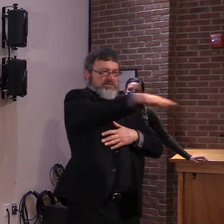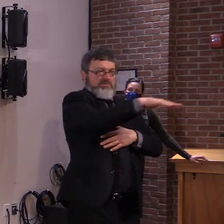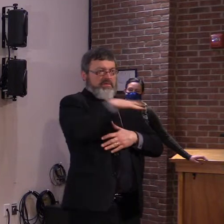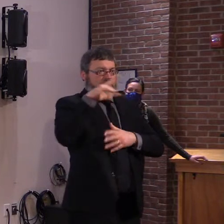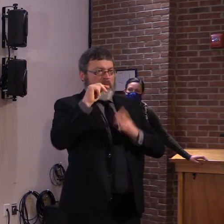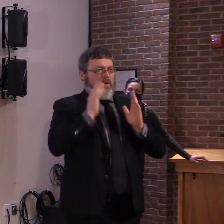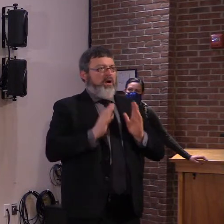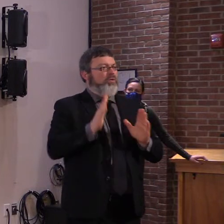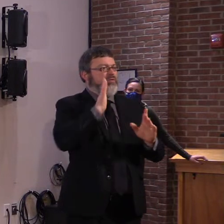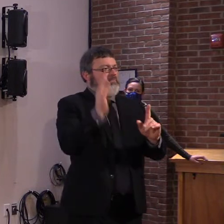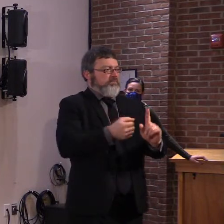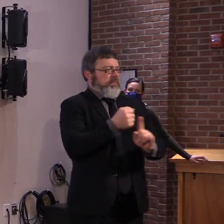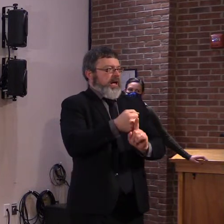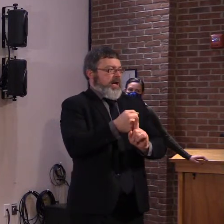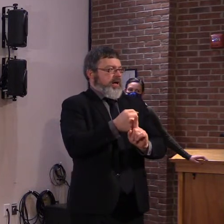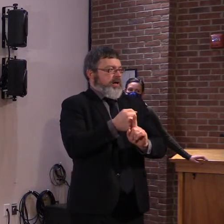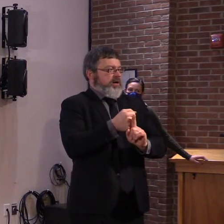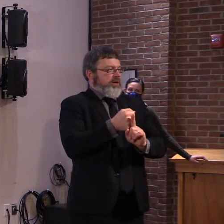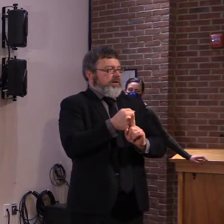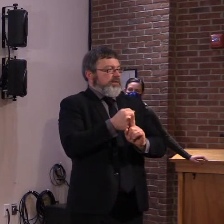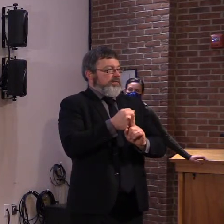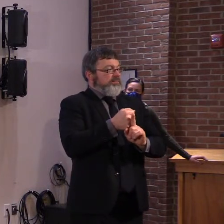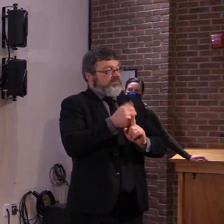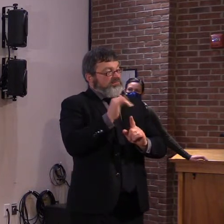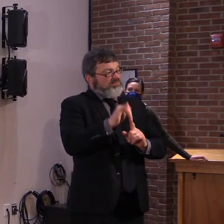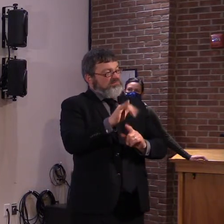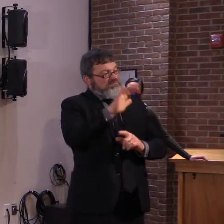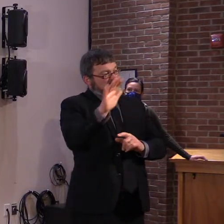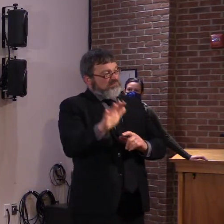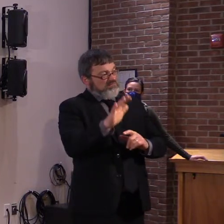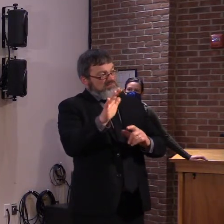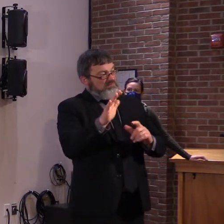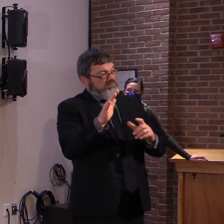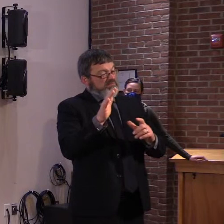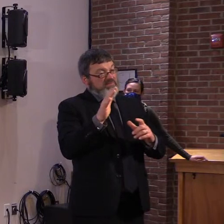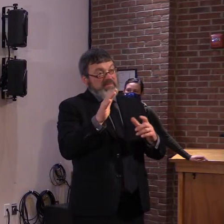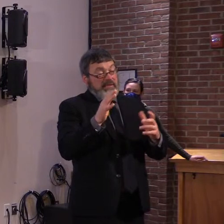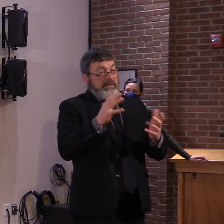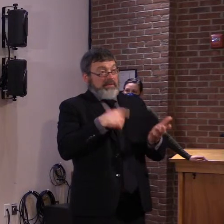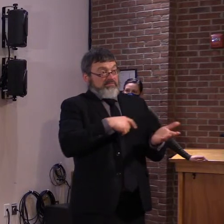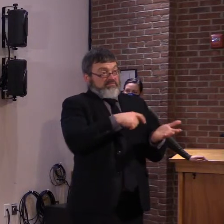million every single week, and we can't use the